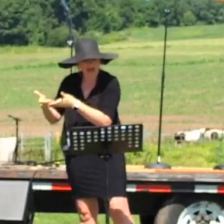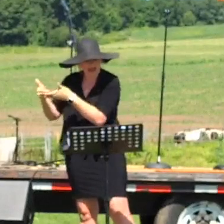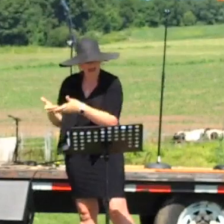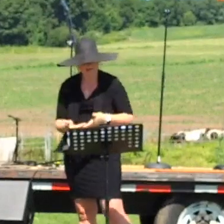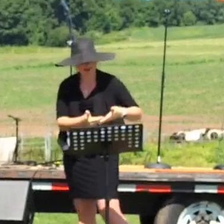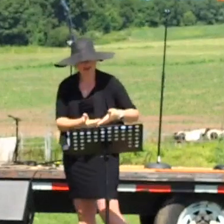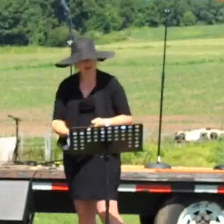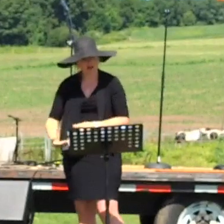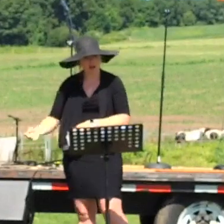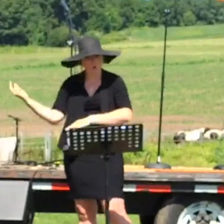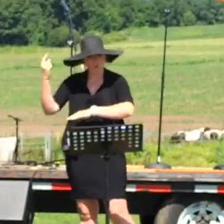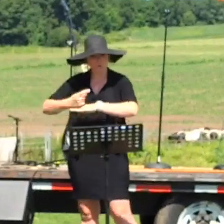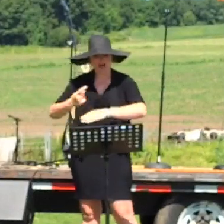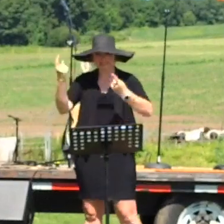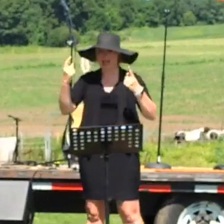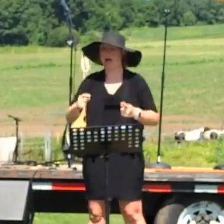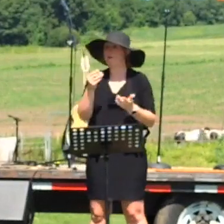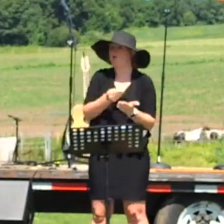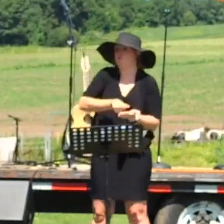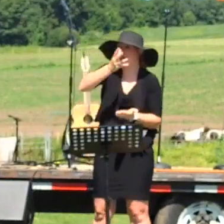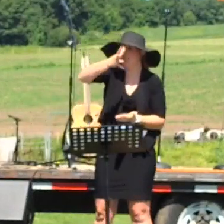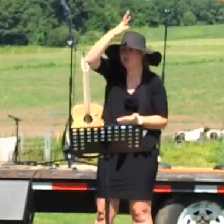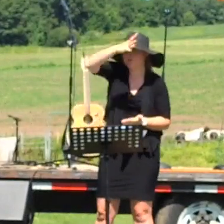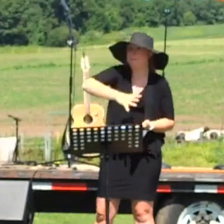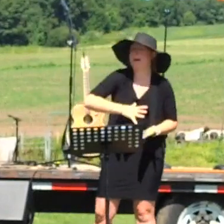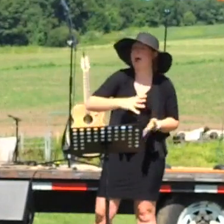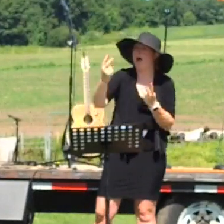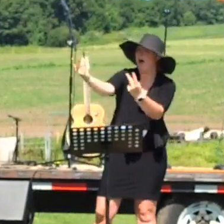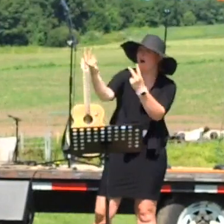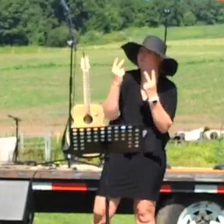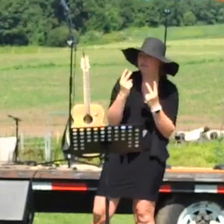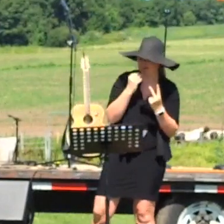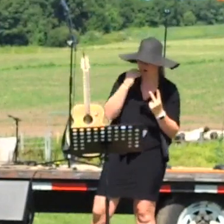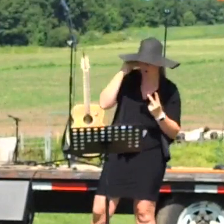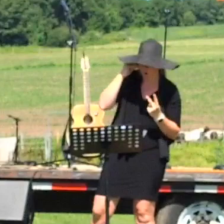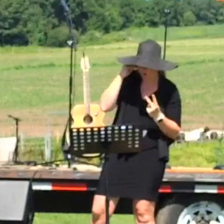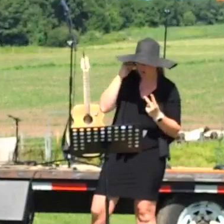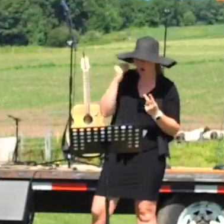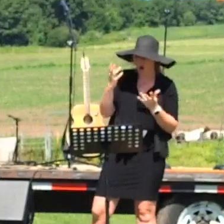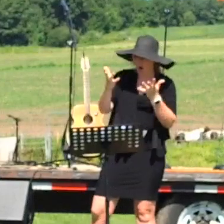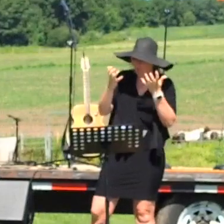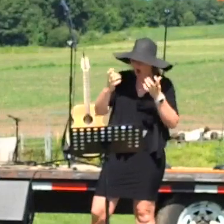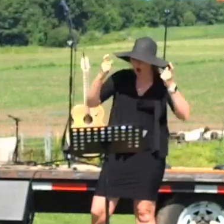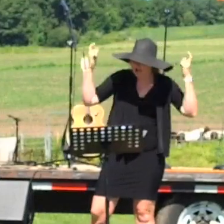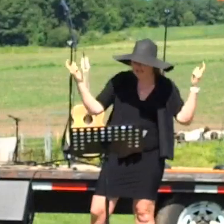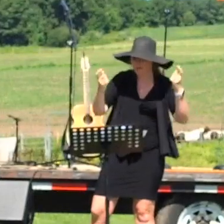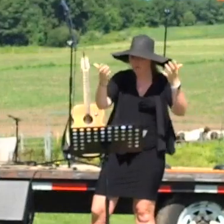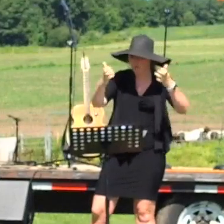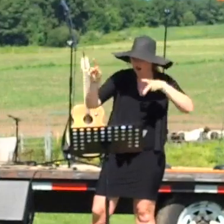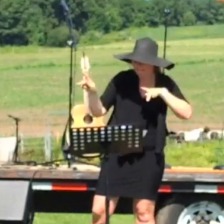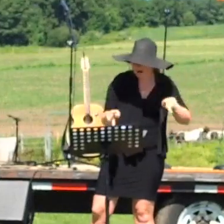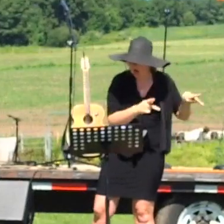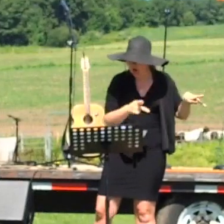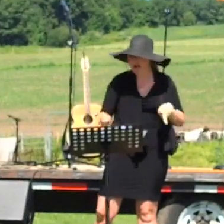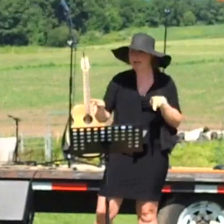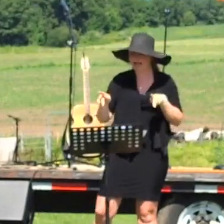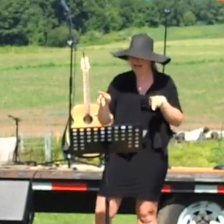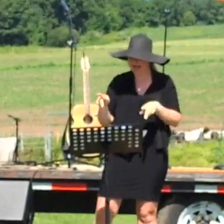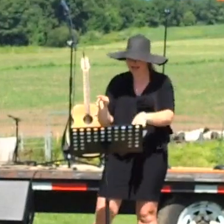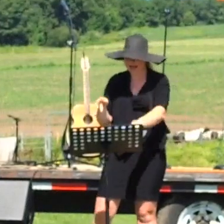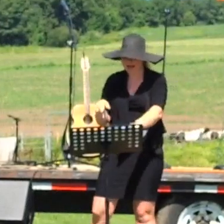of killing an animal from his own flock or herd, he took the poor man's lamb and killed it and prepared it for his